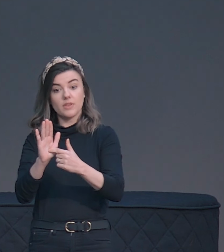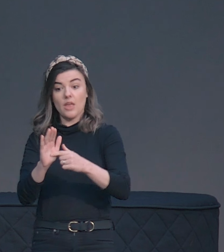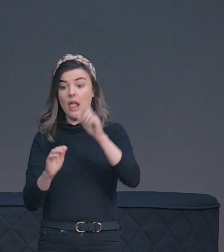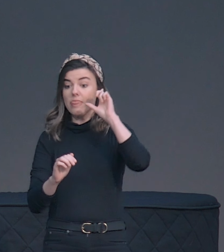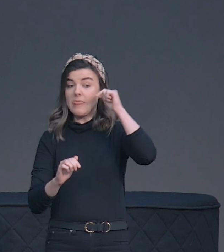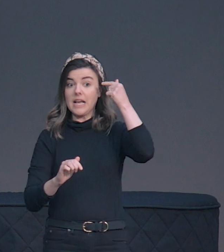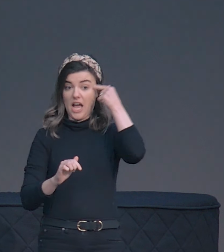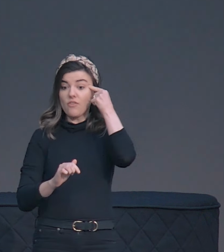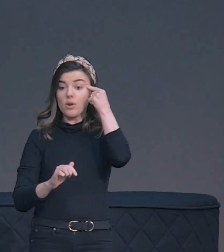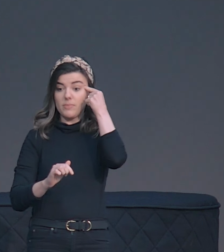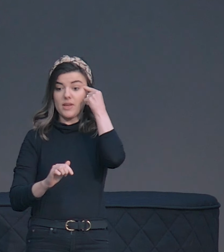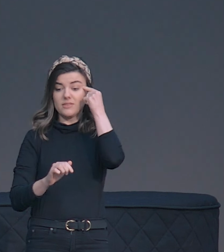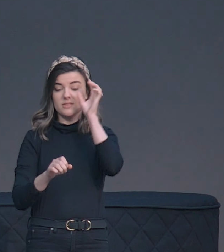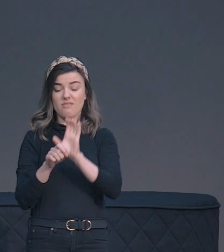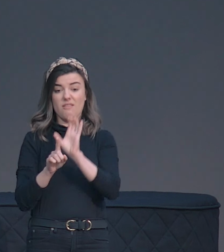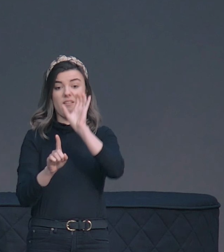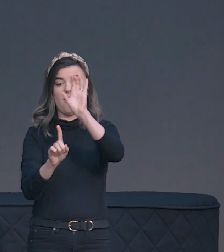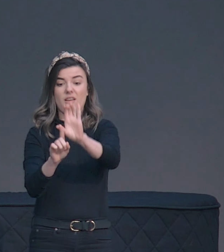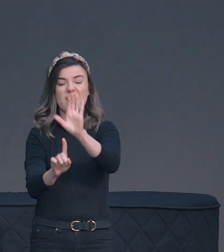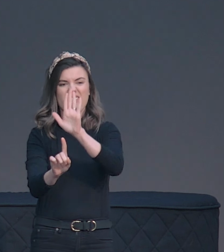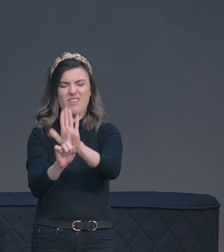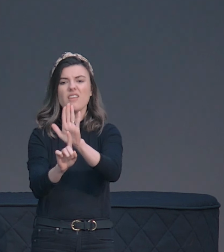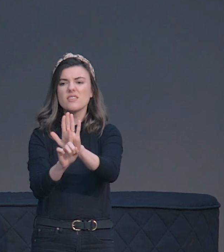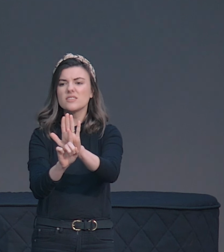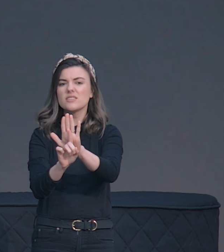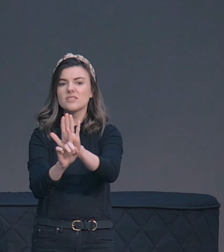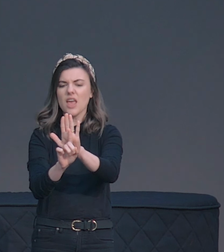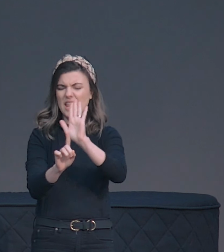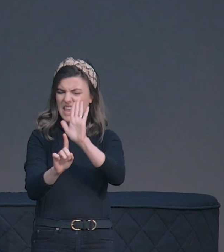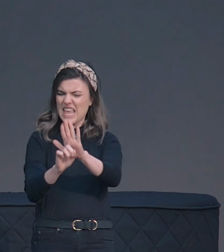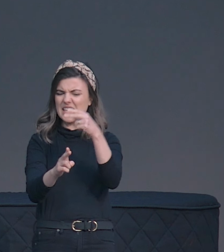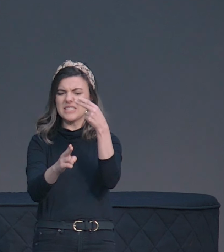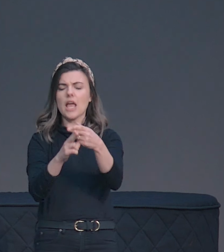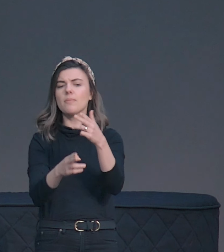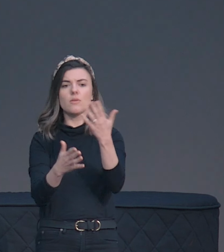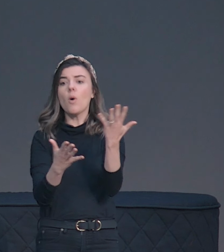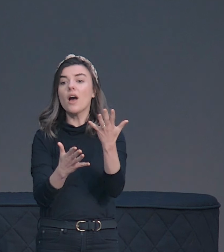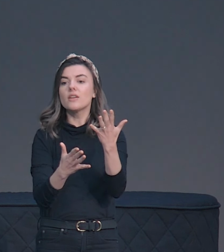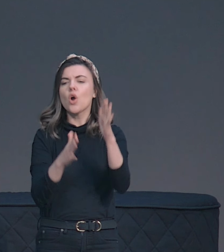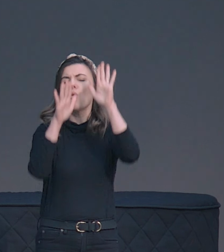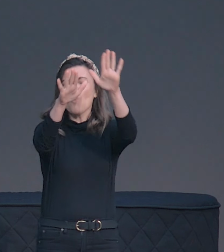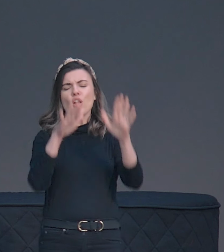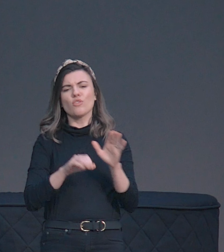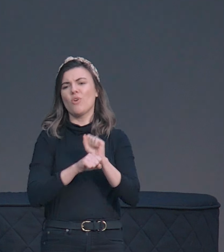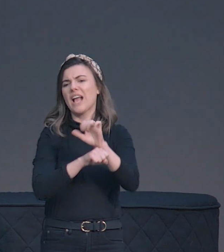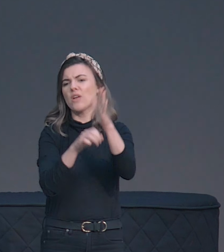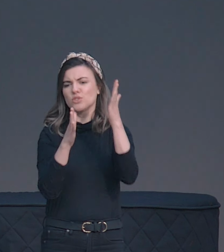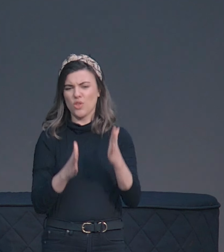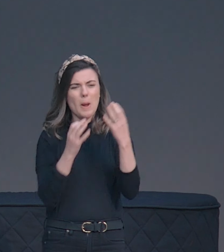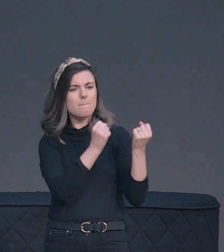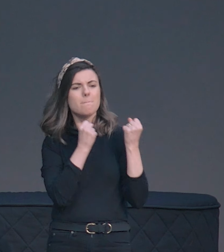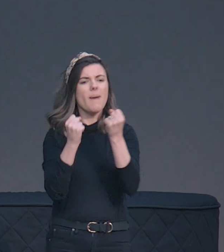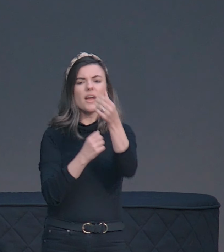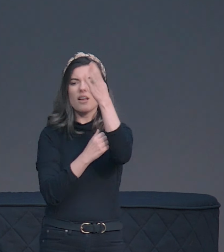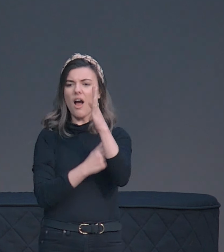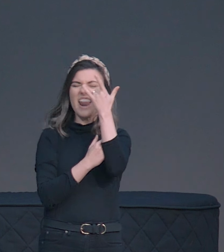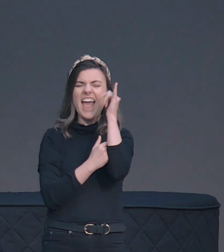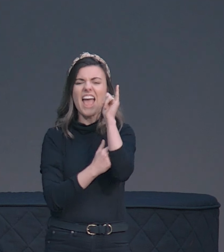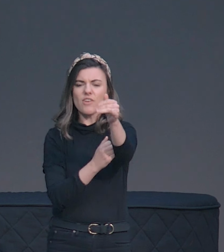Shall Be Upon His Shoulder And His Name Shall Be Called Wonderful Counselor Mighty God